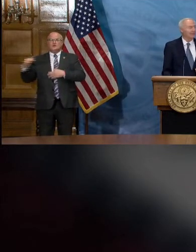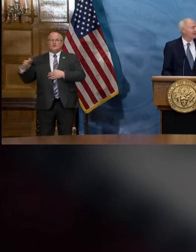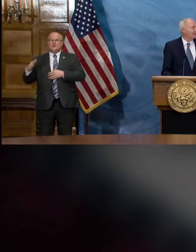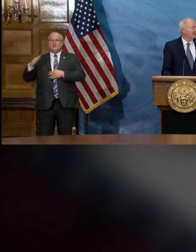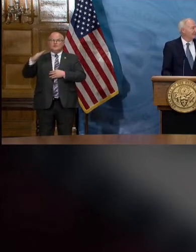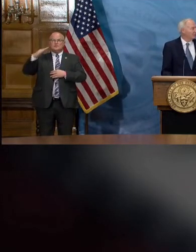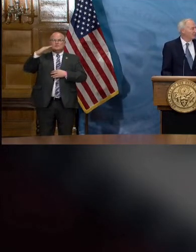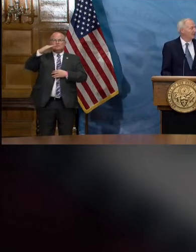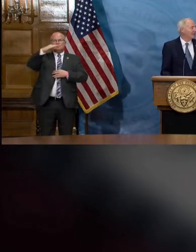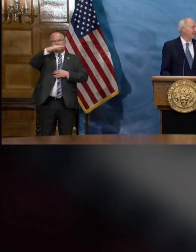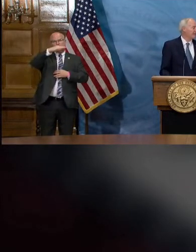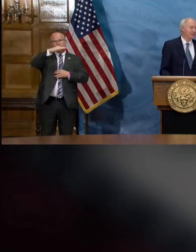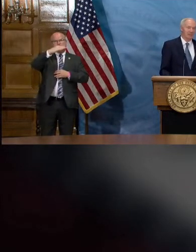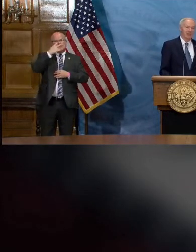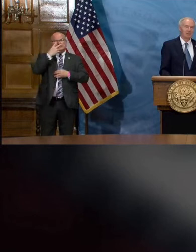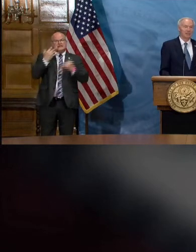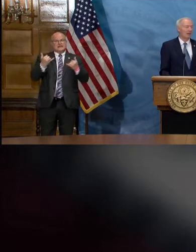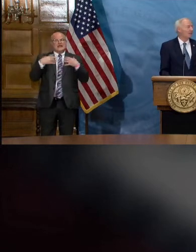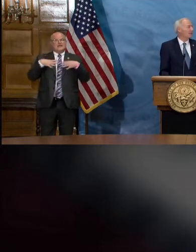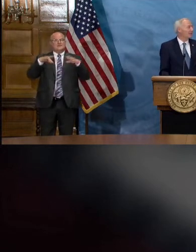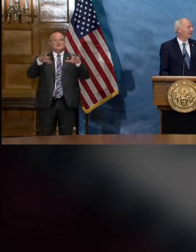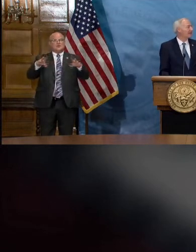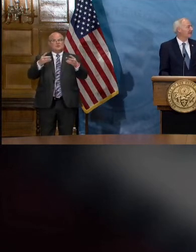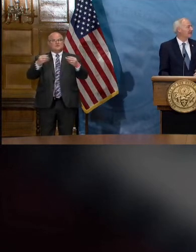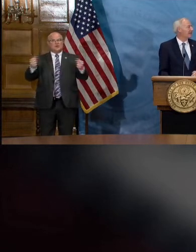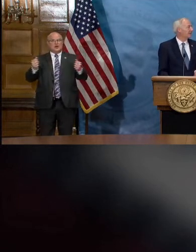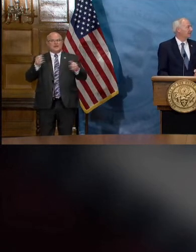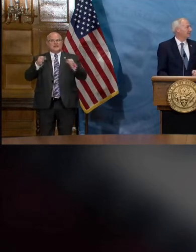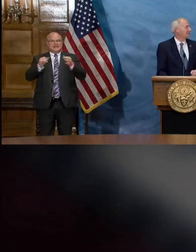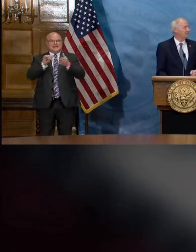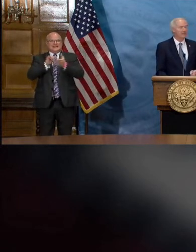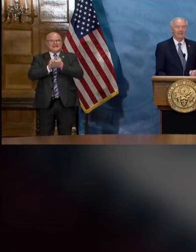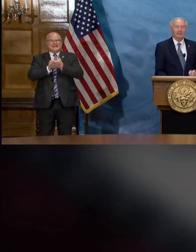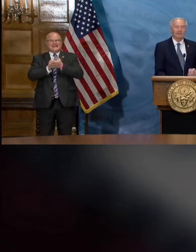out. We'll see now that the snow is gone whether that